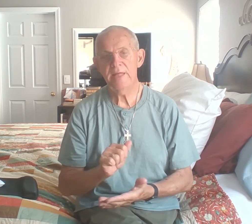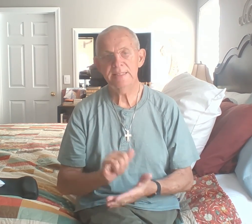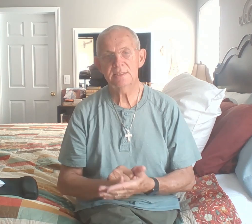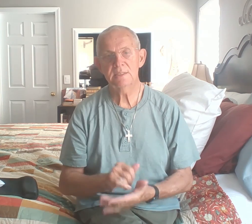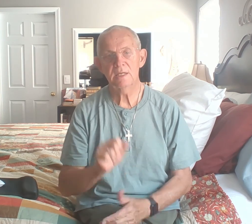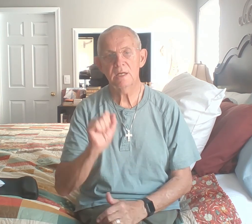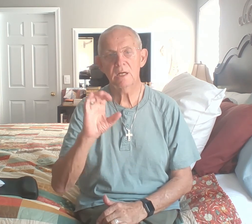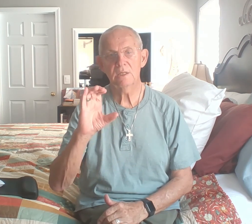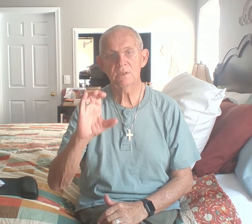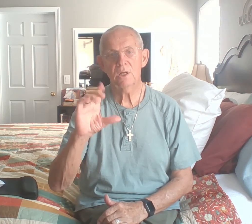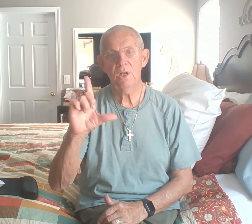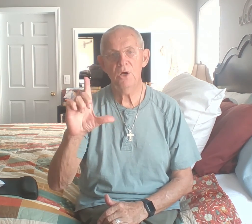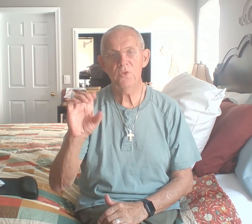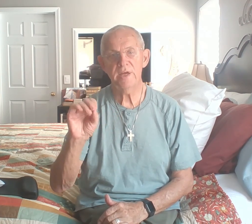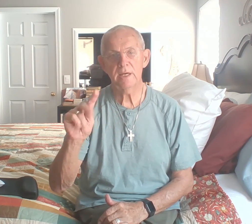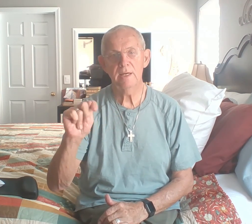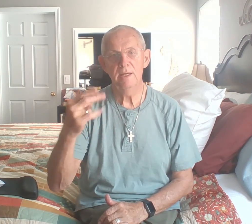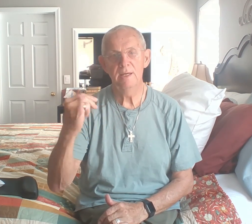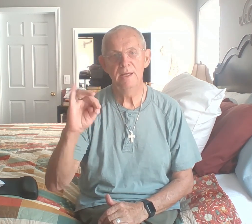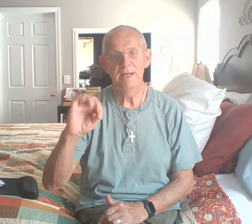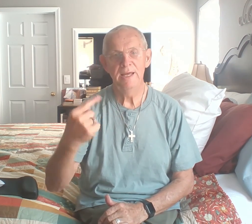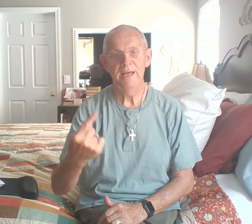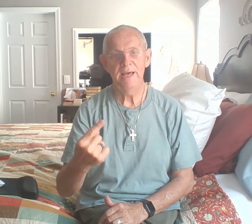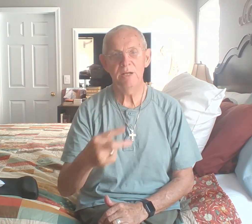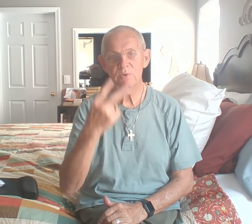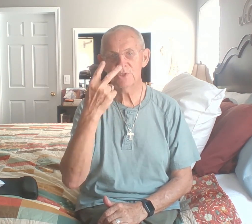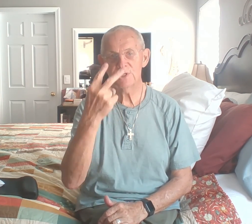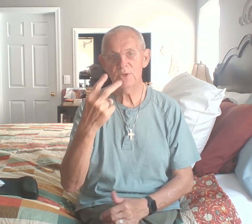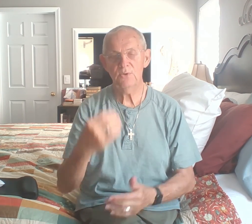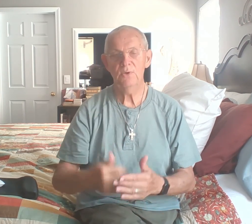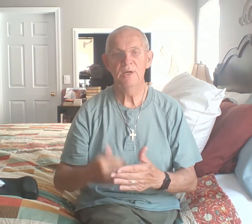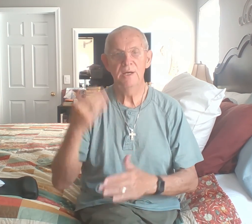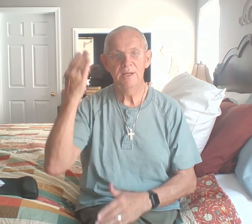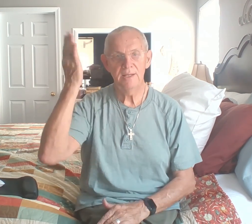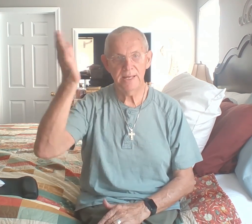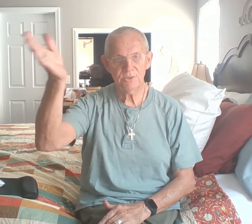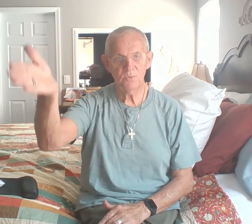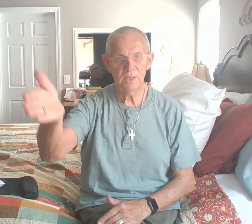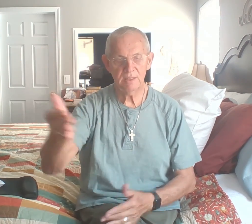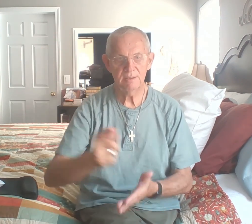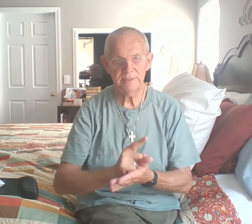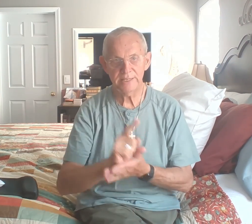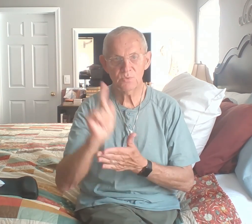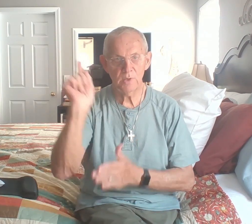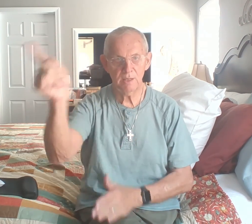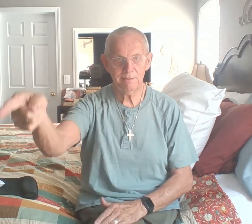that's clothing, and we'll see you next week.